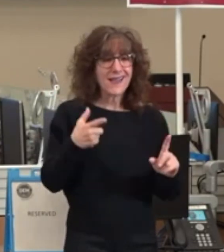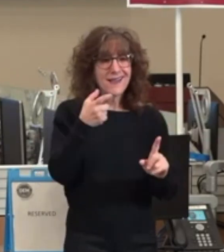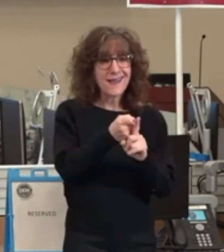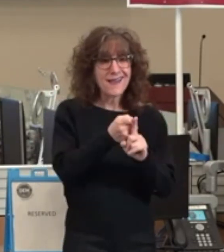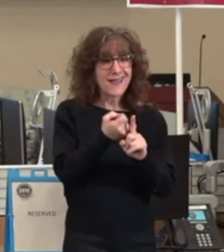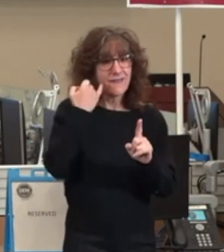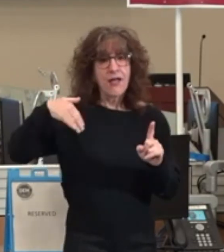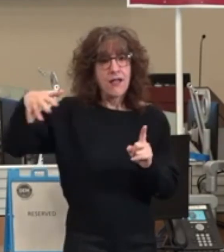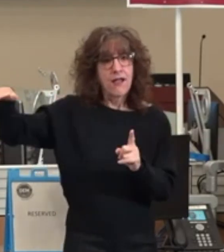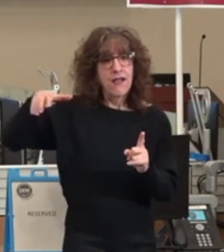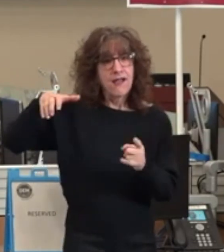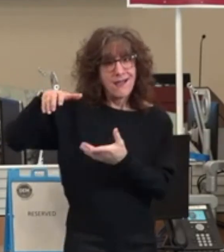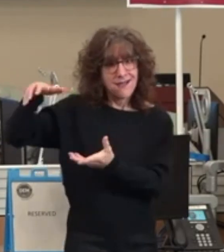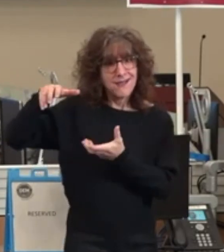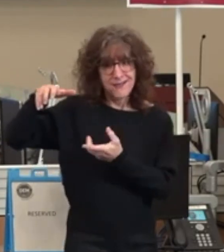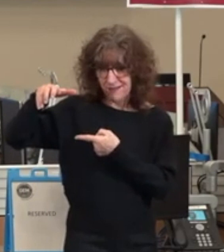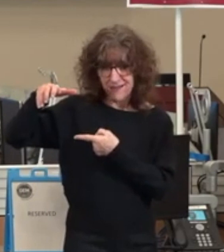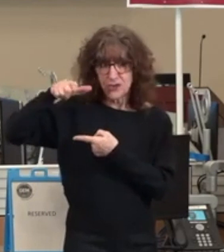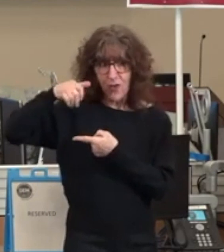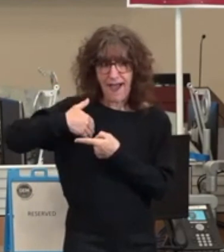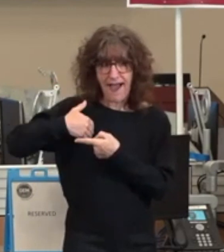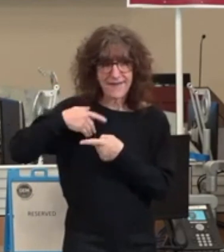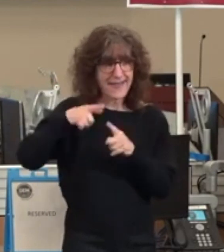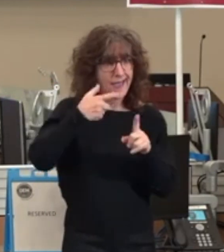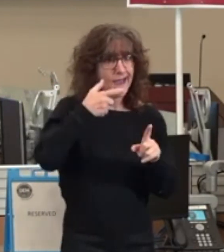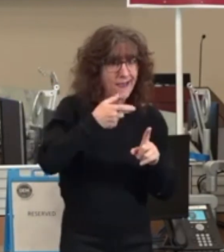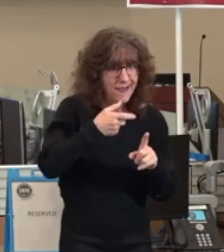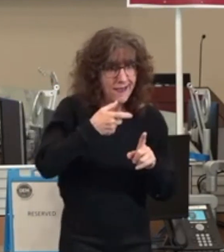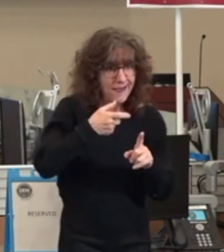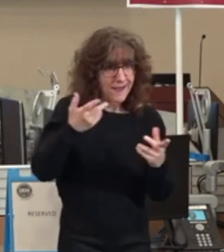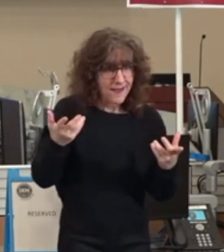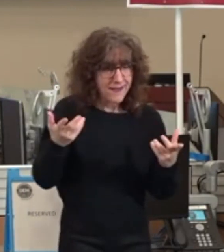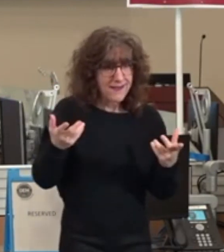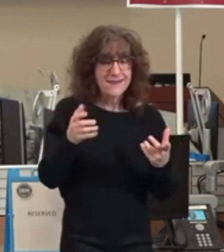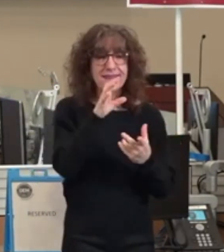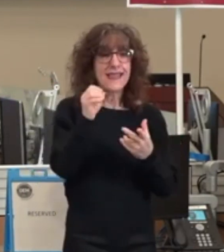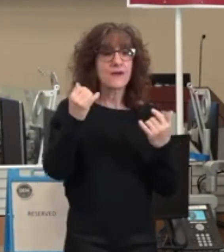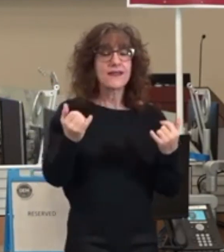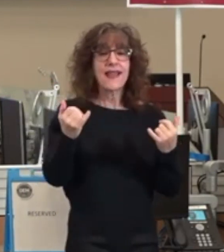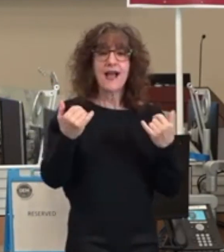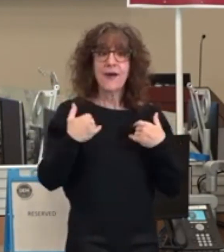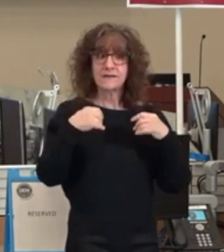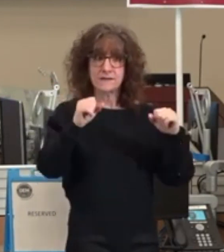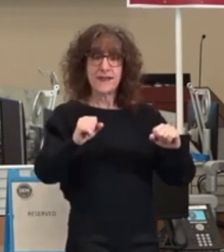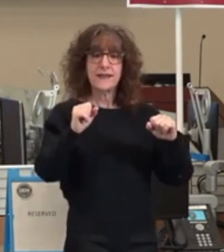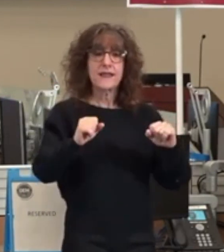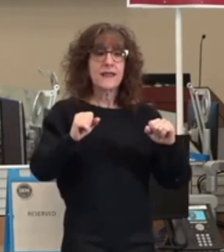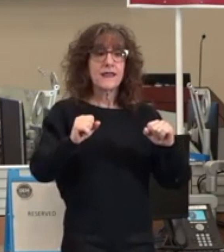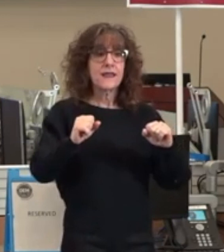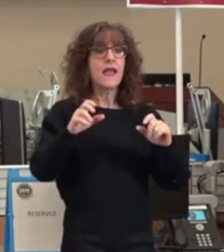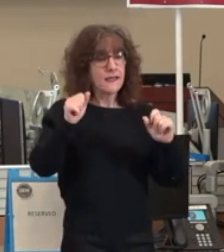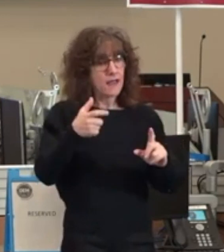vaccines that we don't have. That's the chief issue. I can't say it any more plainly than that. The county now has the capacity